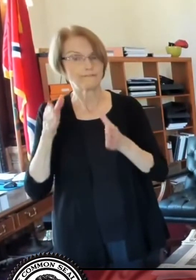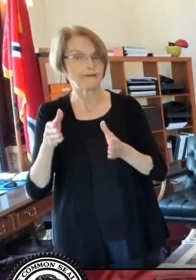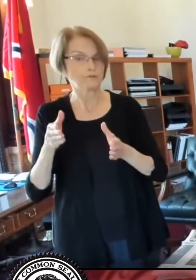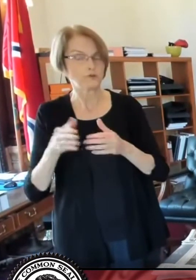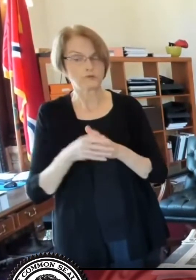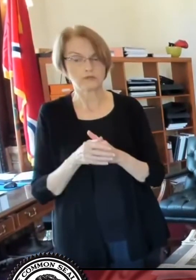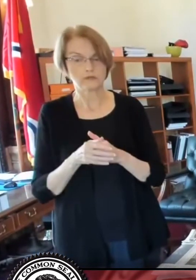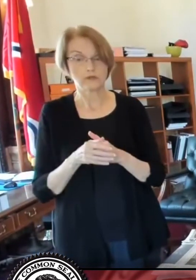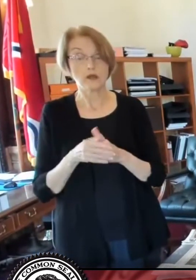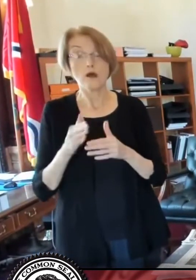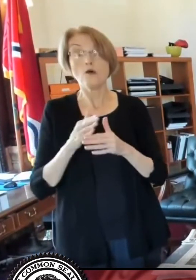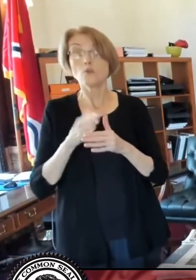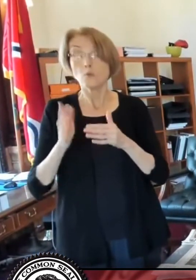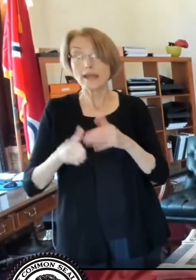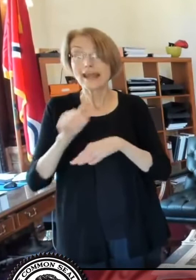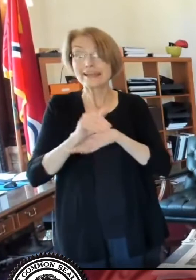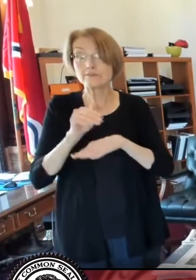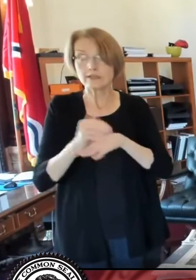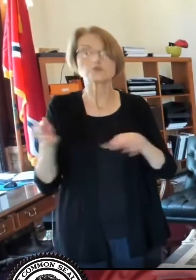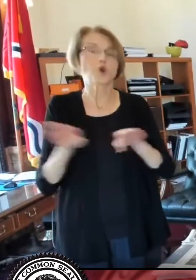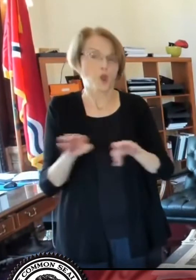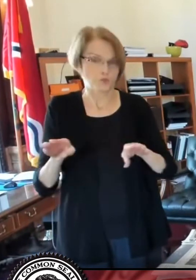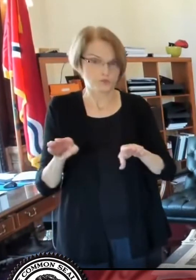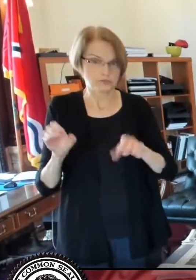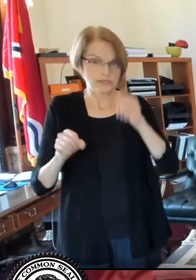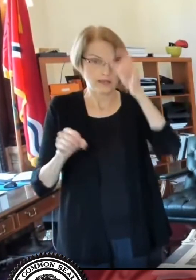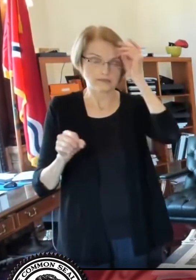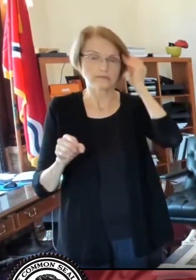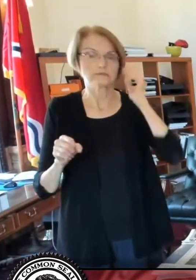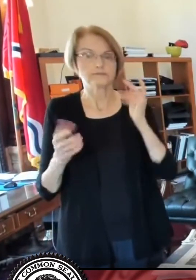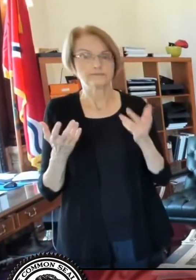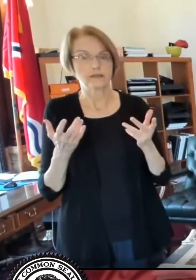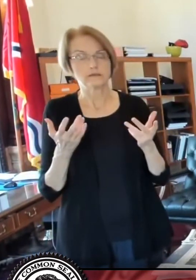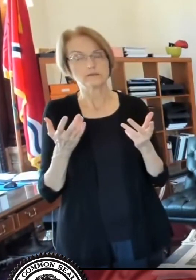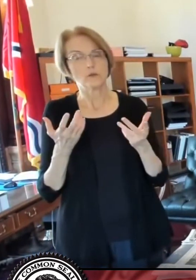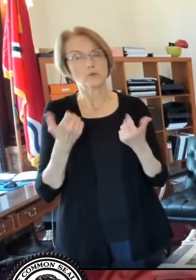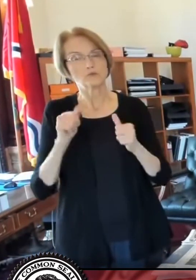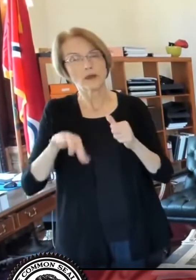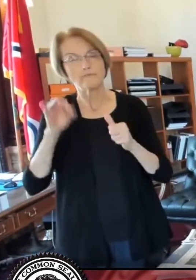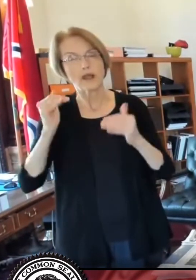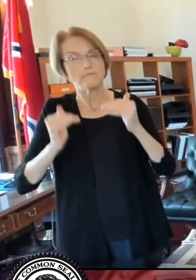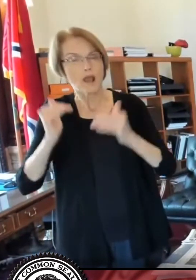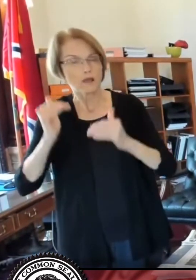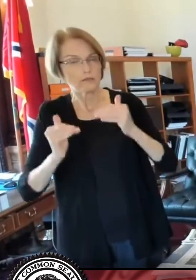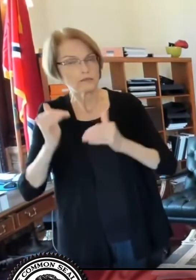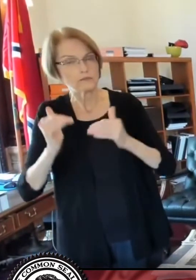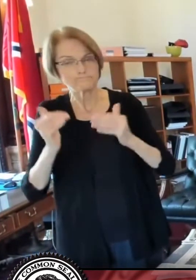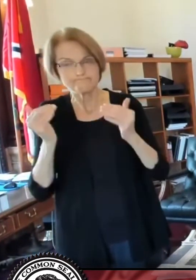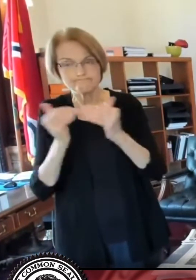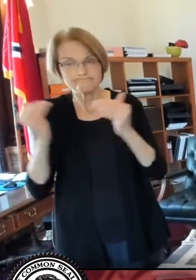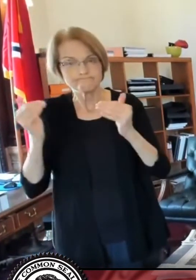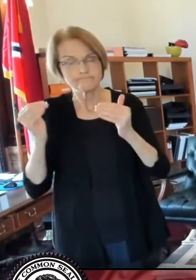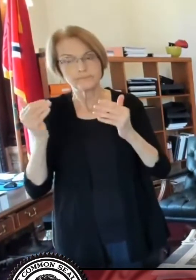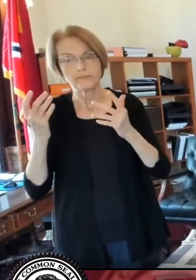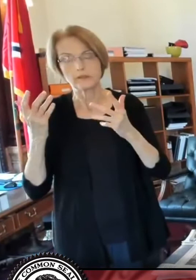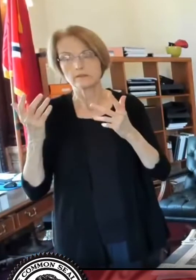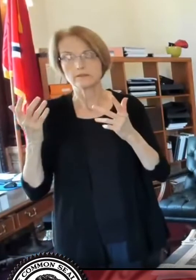evenings, it's closed again. So it is a balance here of